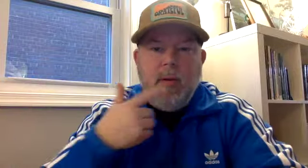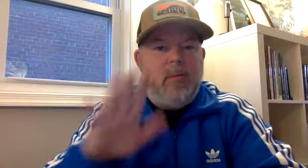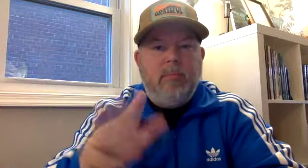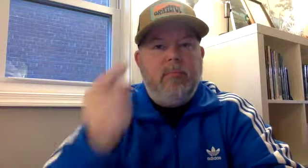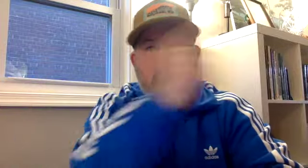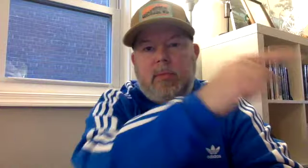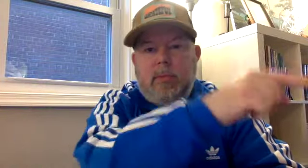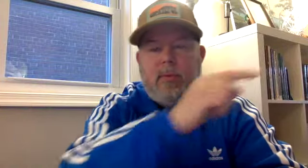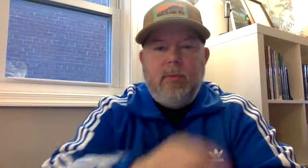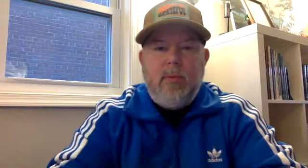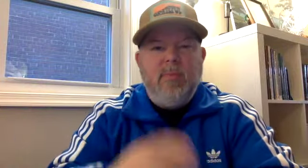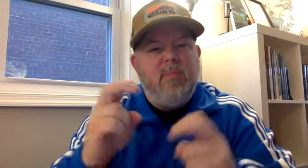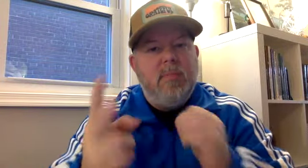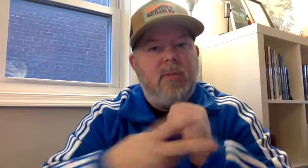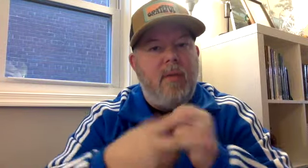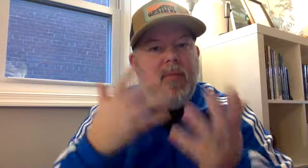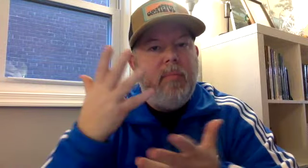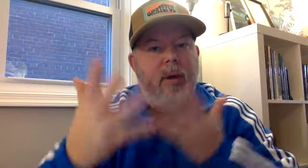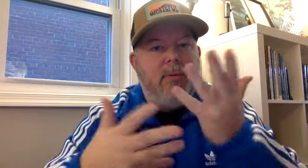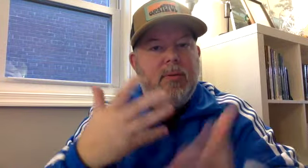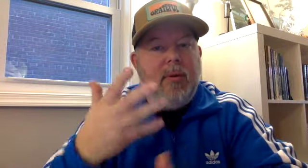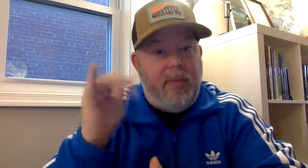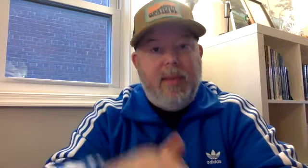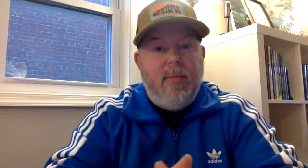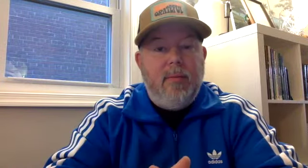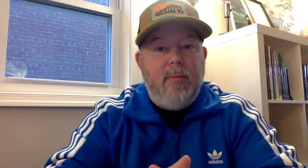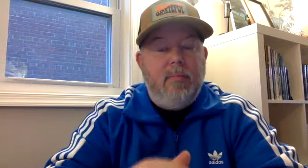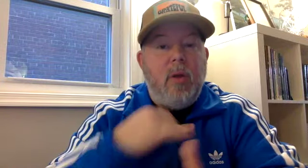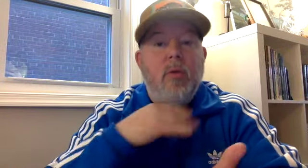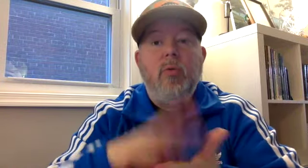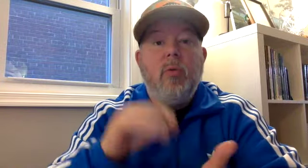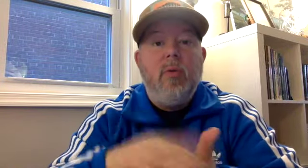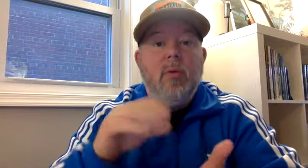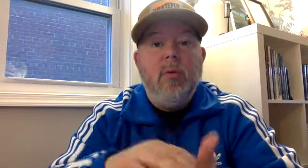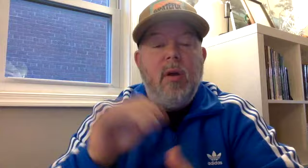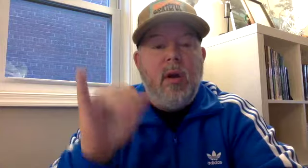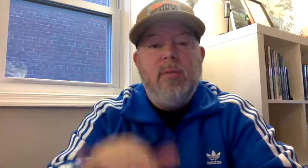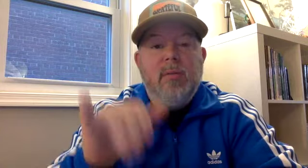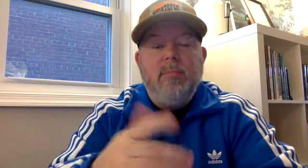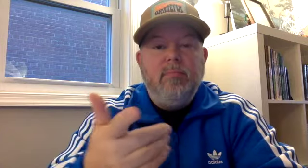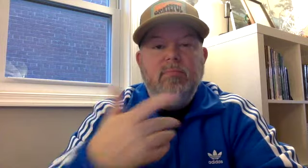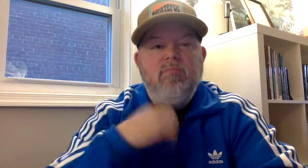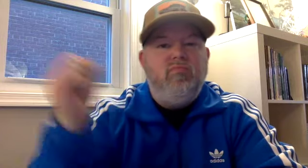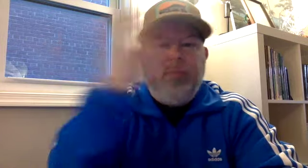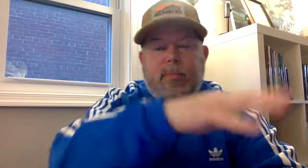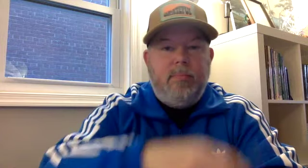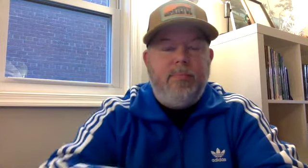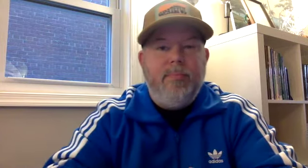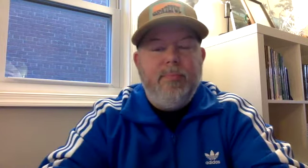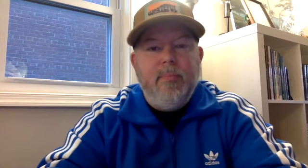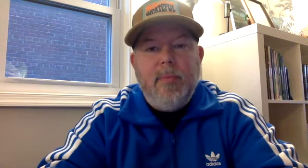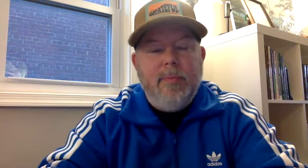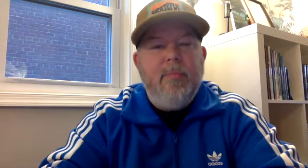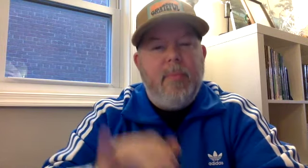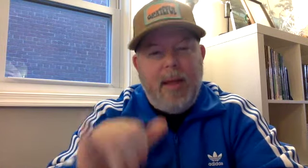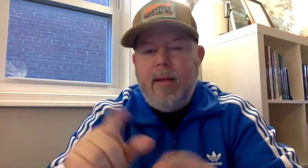told. And there's really very little prospect that there will be going forward. So there's a rather dramatic